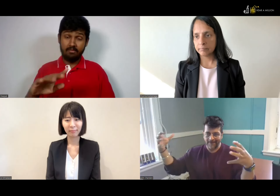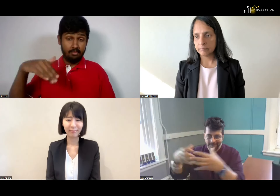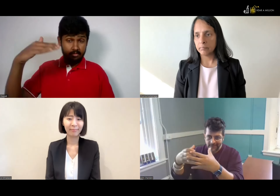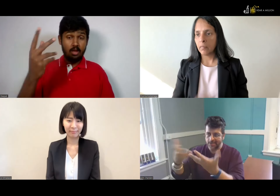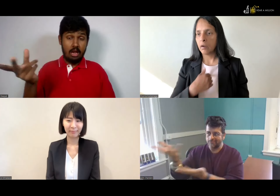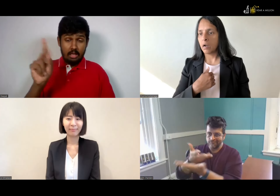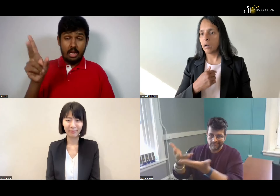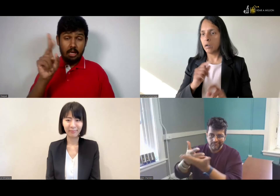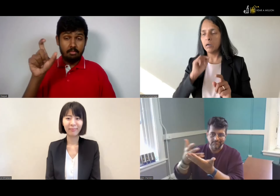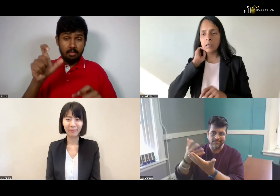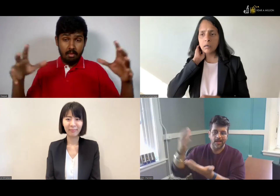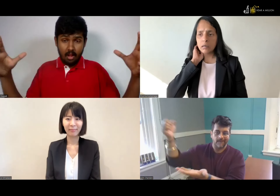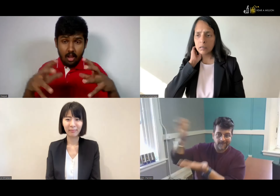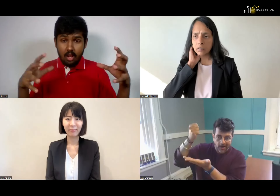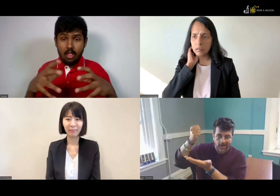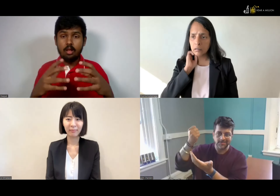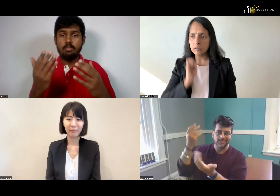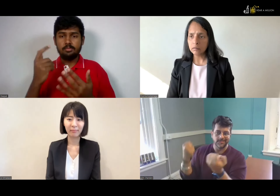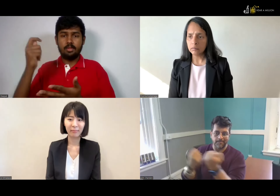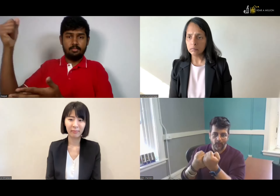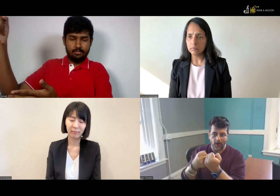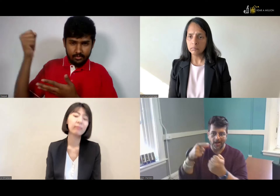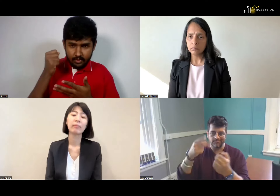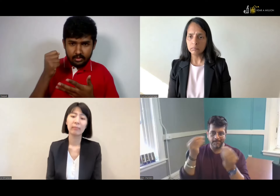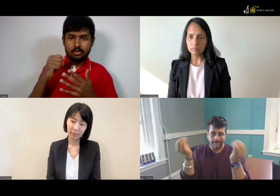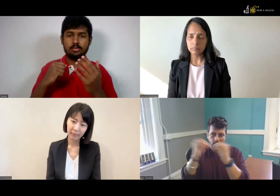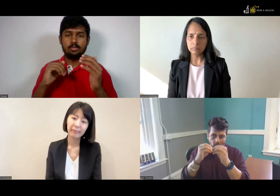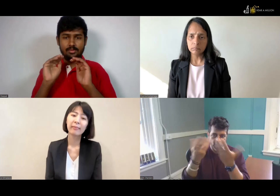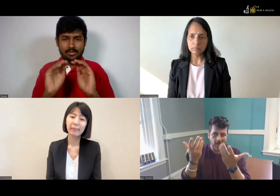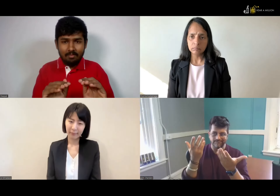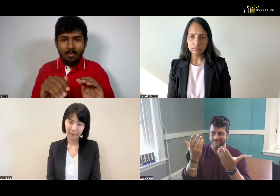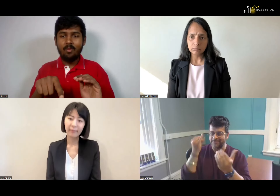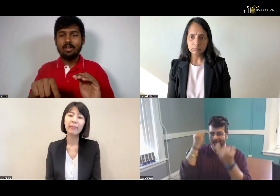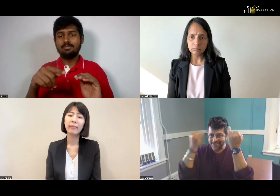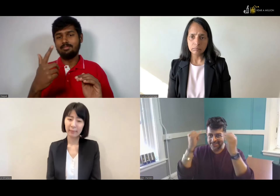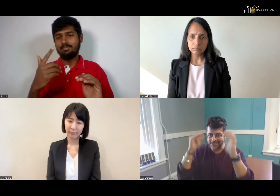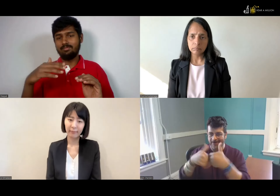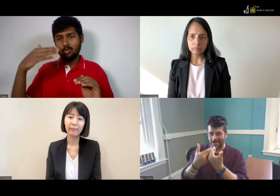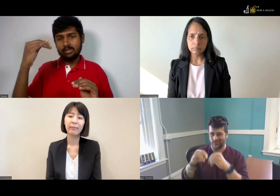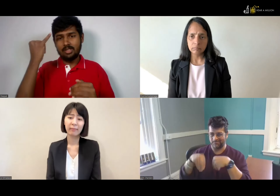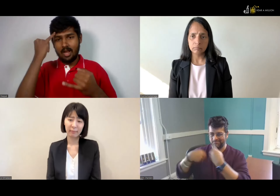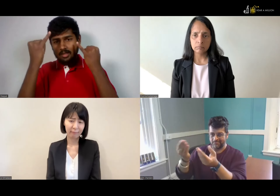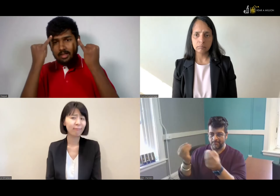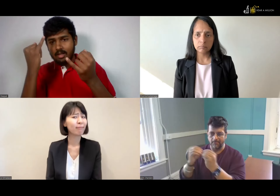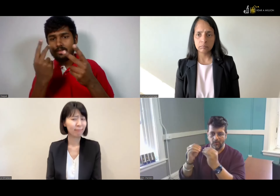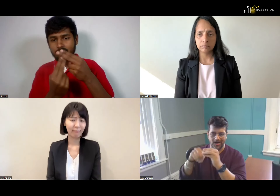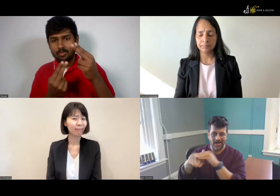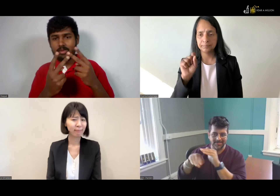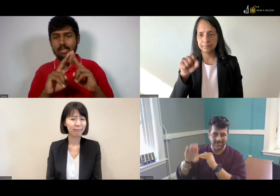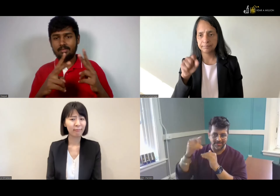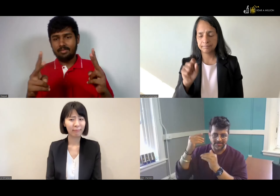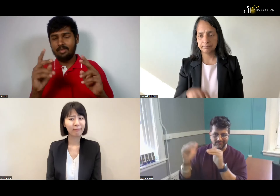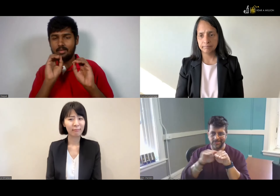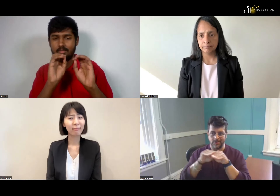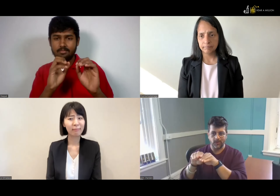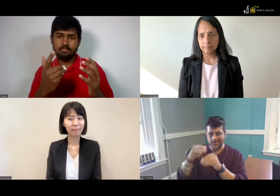the deaf community. I hope that we will have such sessions in the future. We will have the funds, and we will share more. You will share more ideas